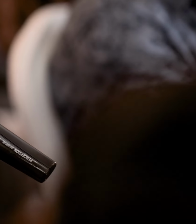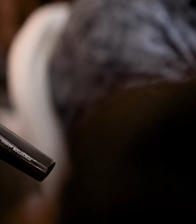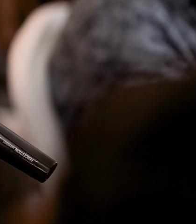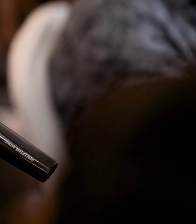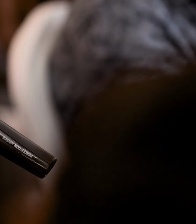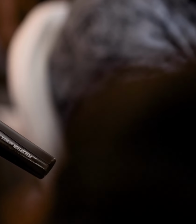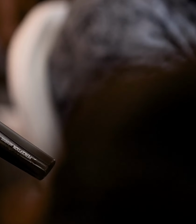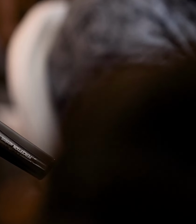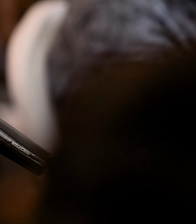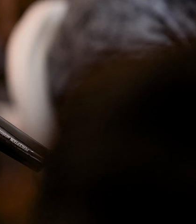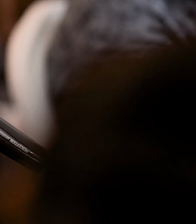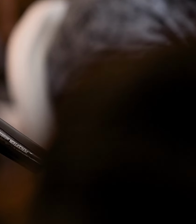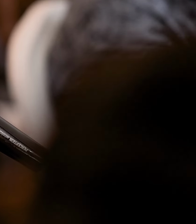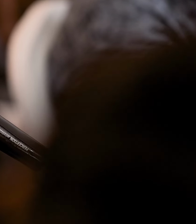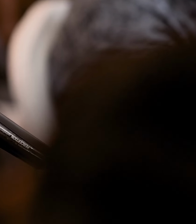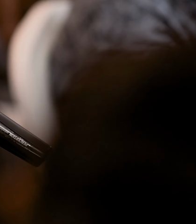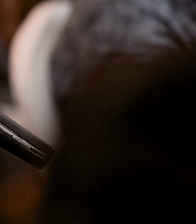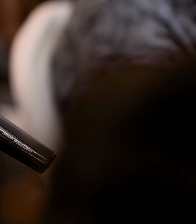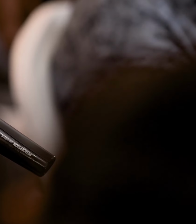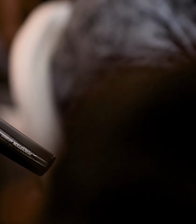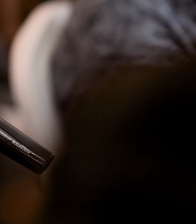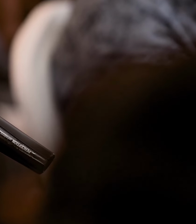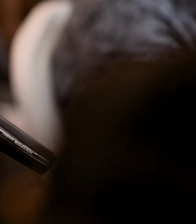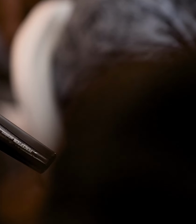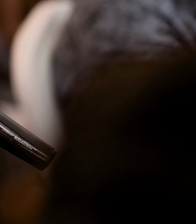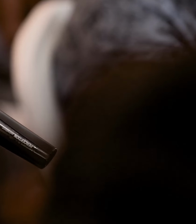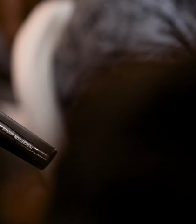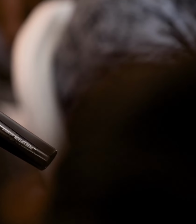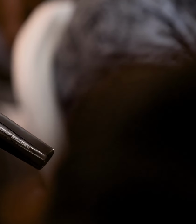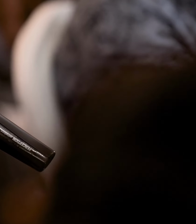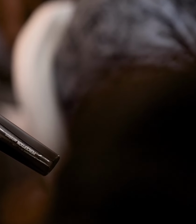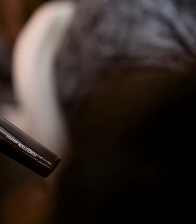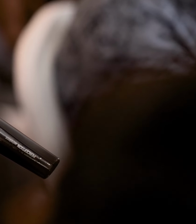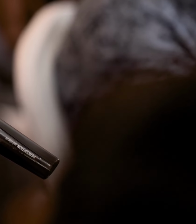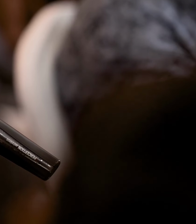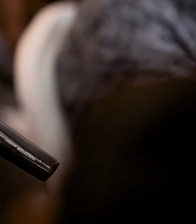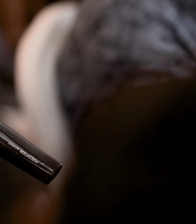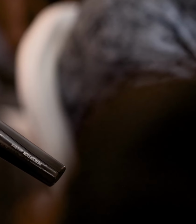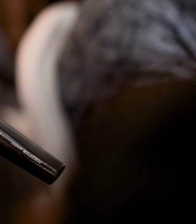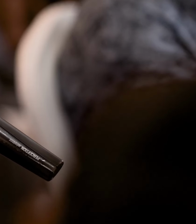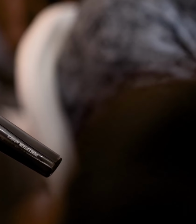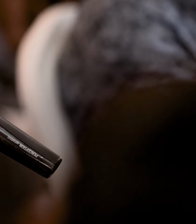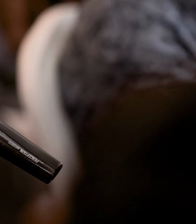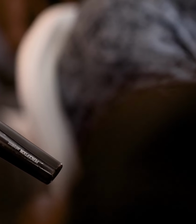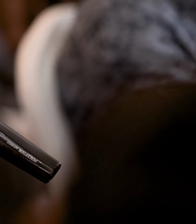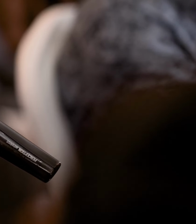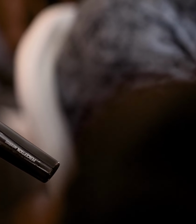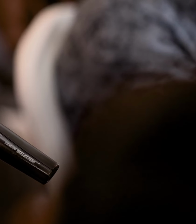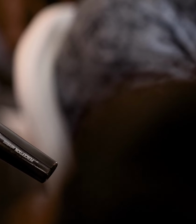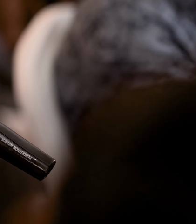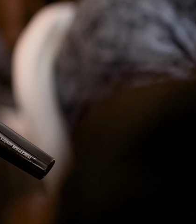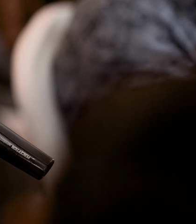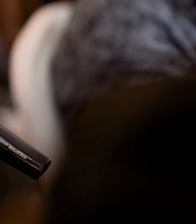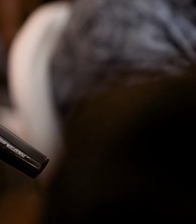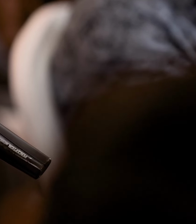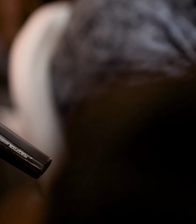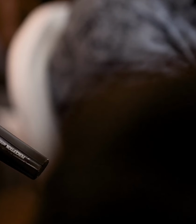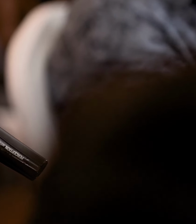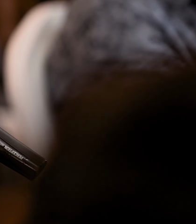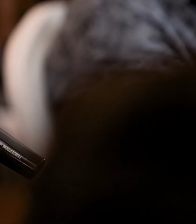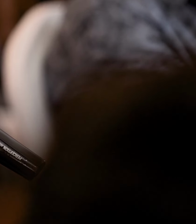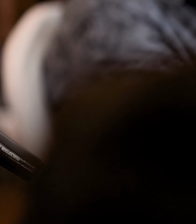is nobody has the time to go through Yeah, it. nobody even knows it. Yeah. Nobody even knows Yeah. it, and nobody has the time to go through it. Right. So with the new